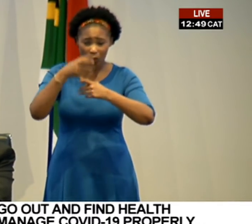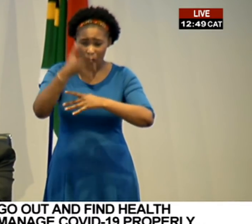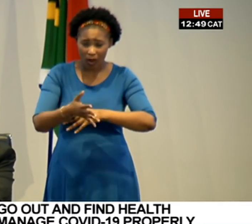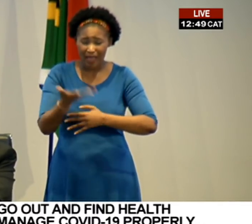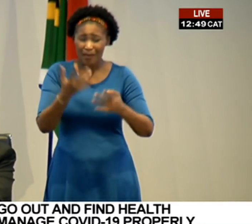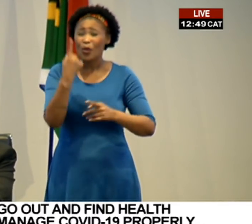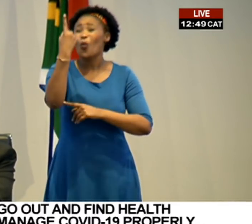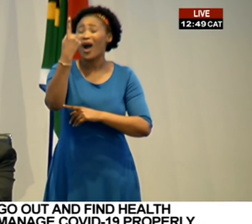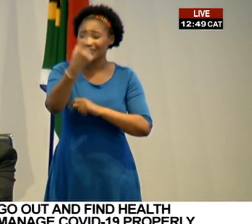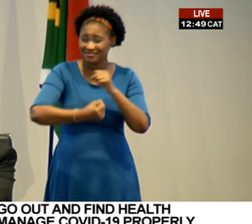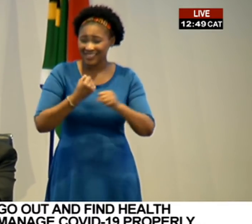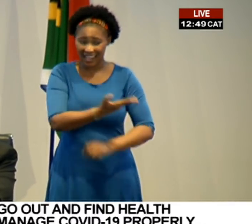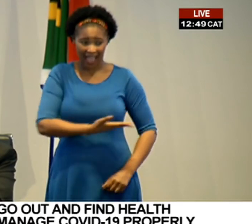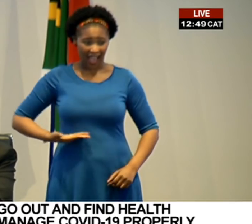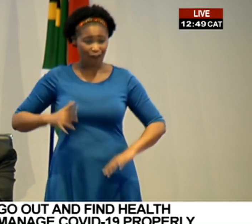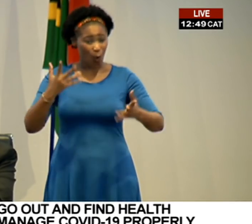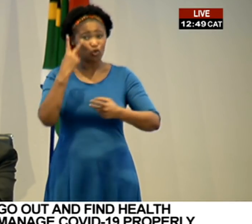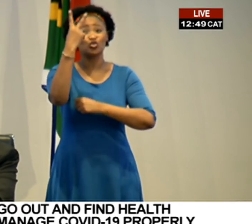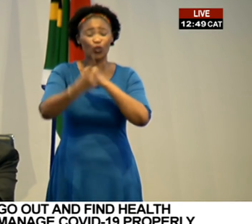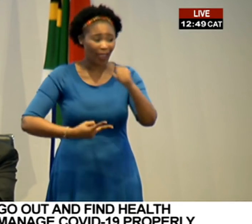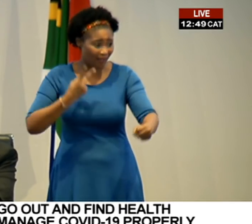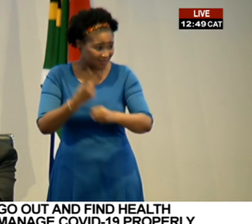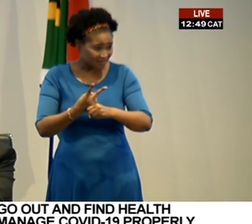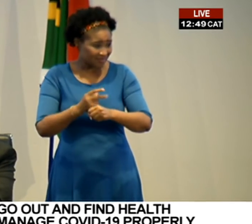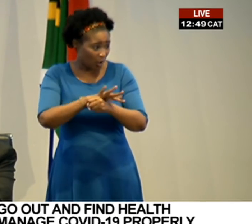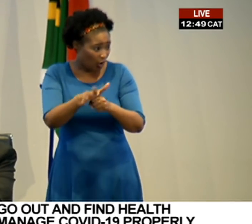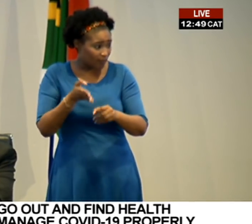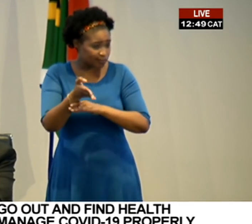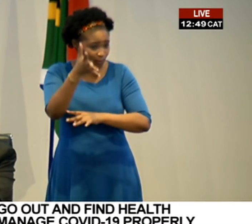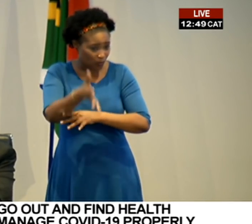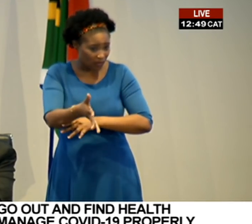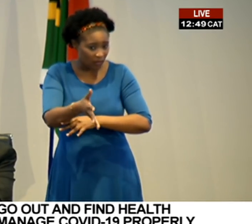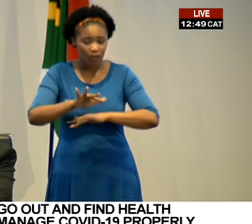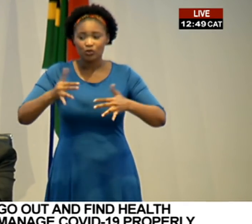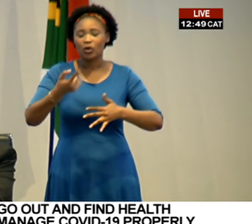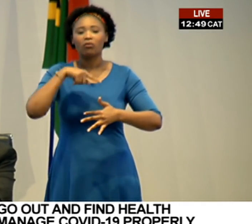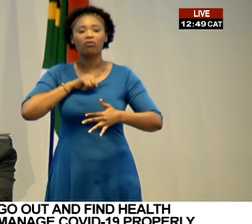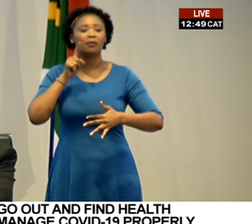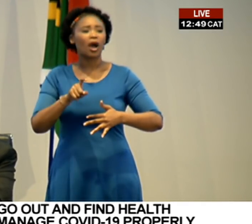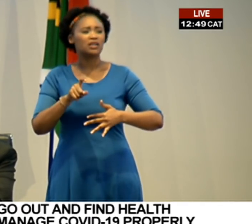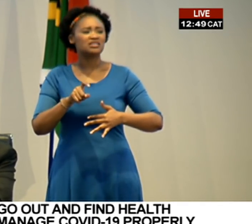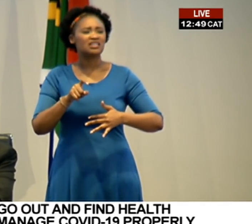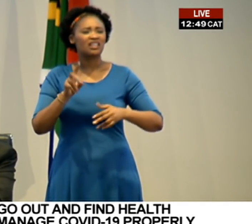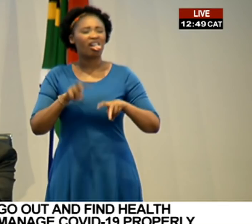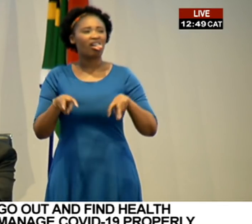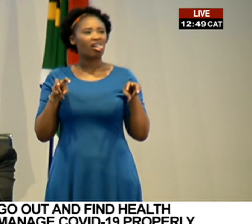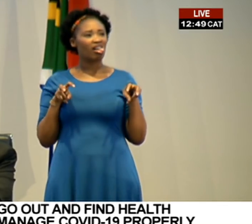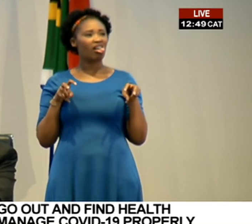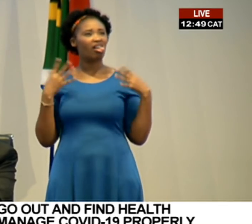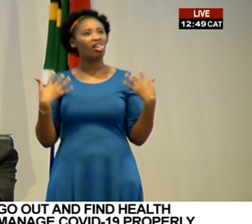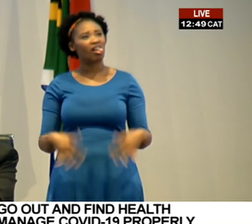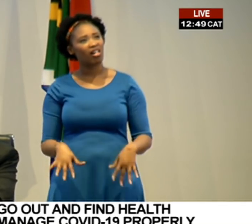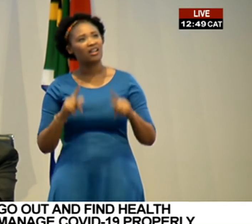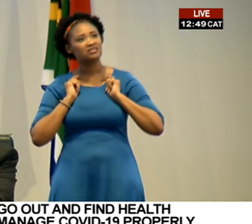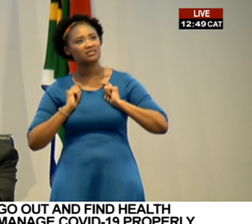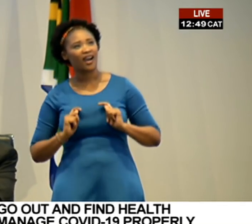year and a half to 2 years living with COVID. And so therefore, we must not lose any stamina.